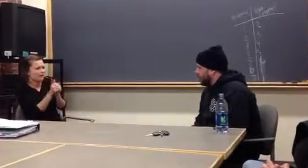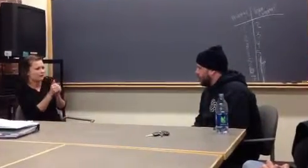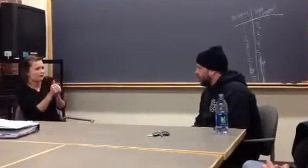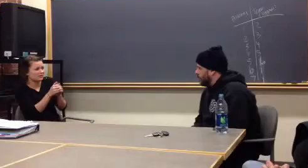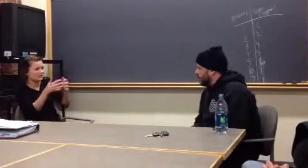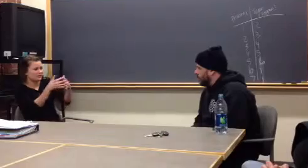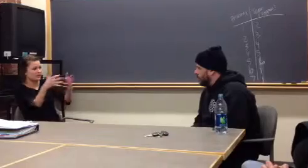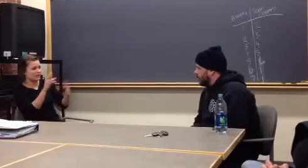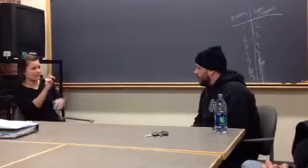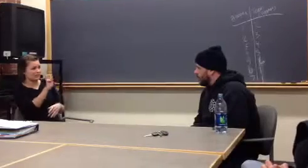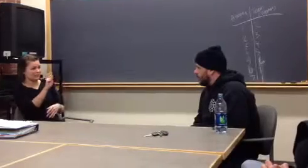something? Is that